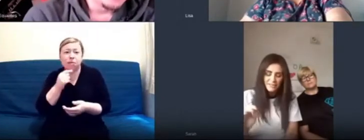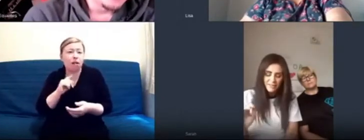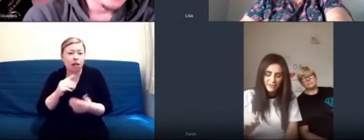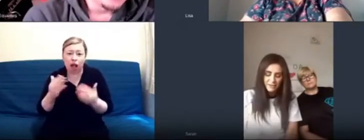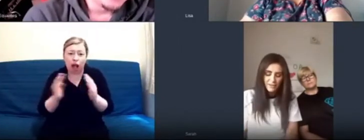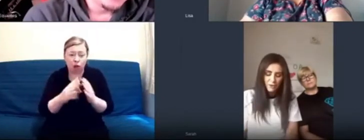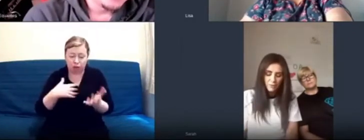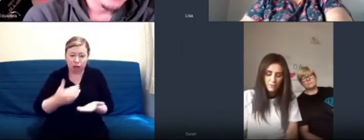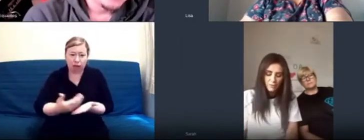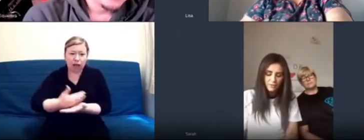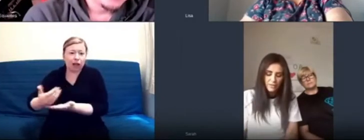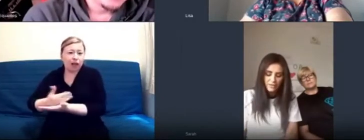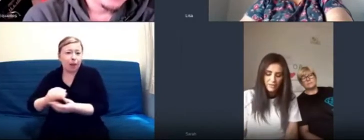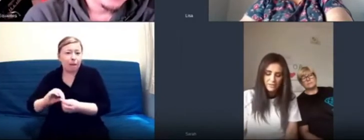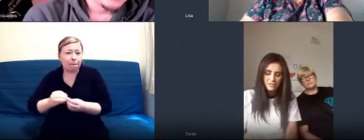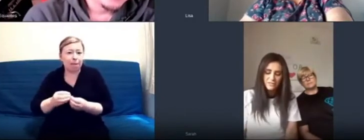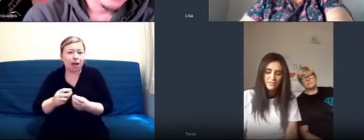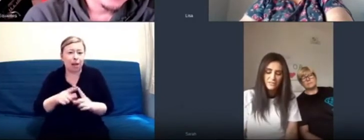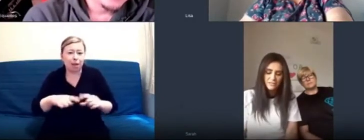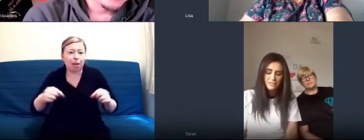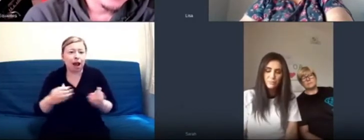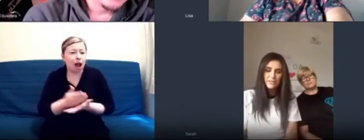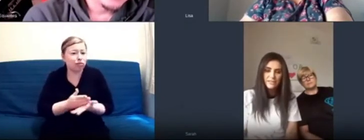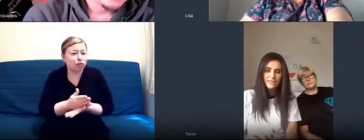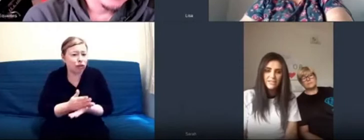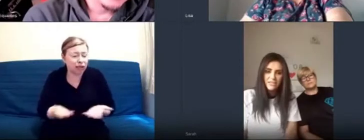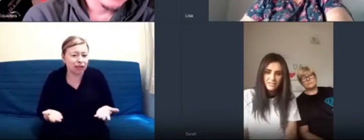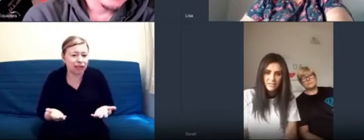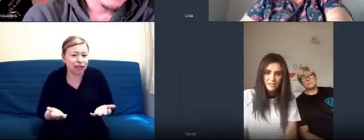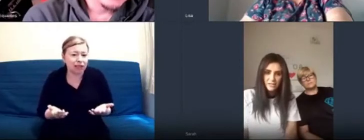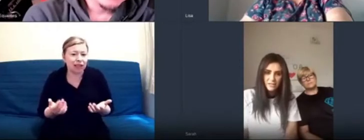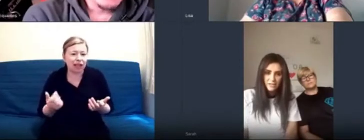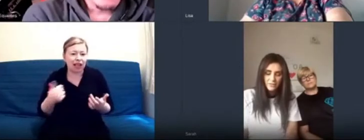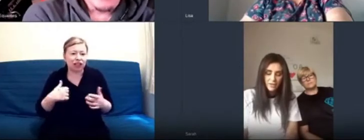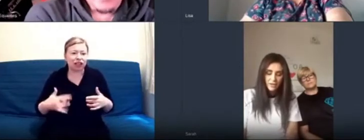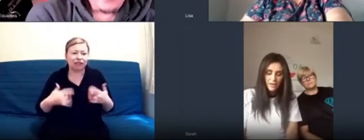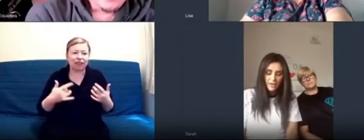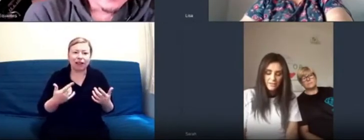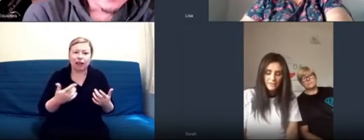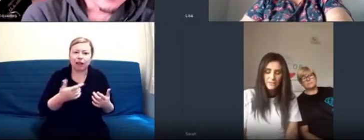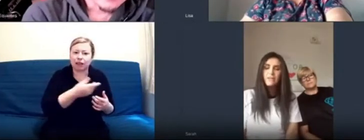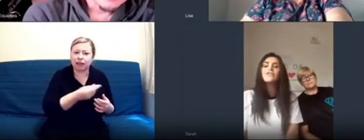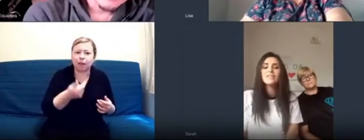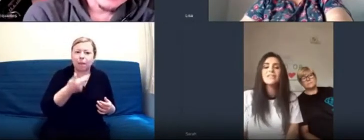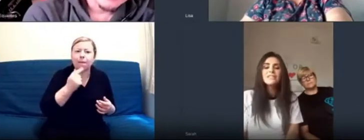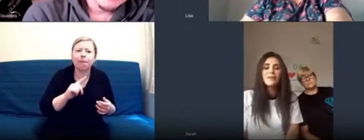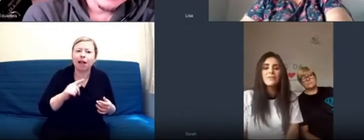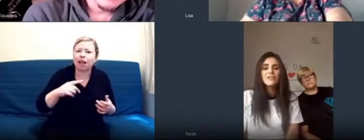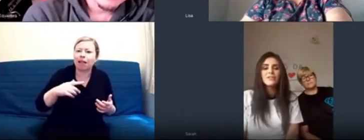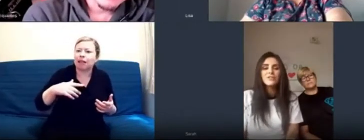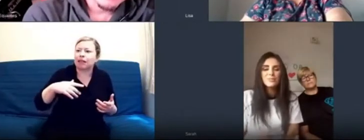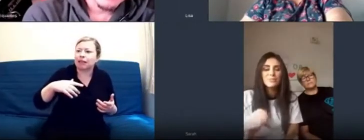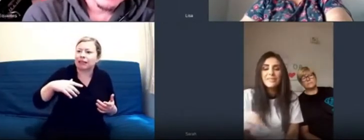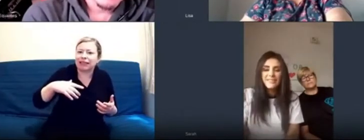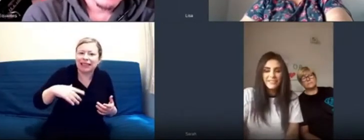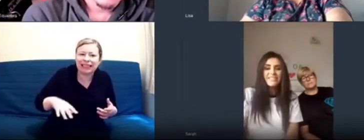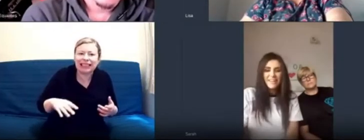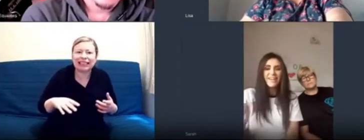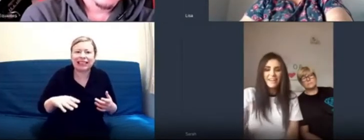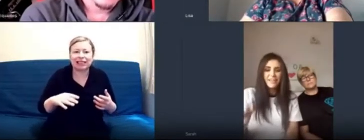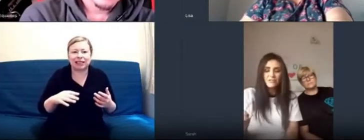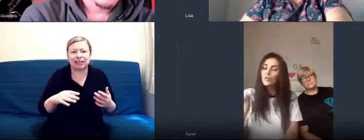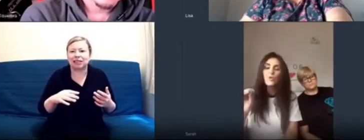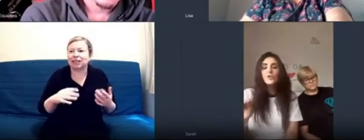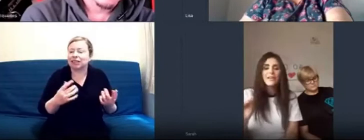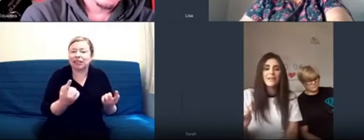started, I came up with a theory that there's need, speed and greed. And if you need something, you'll speed there